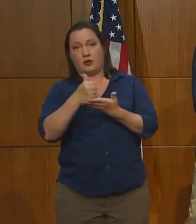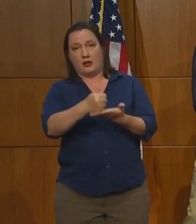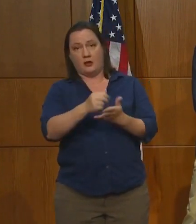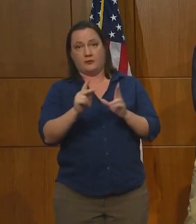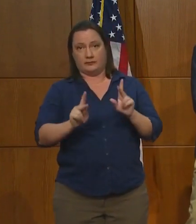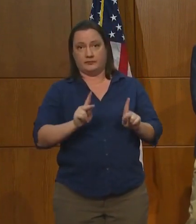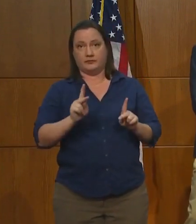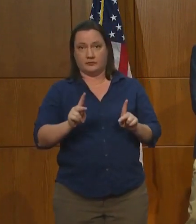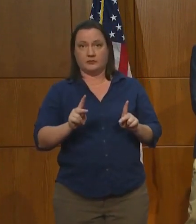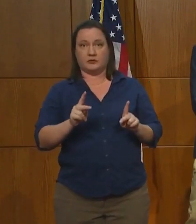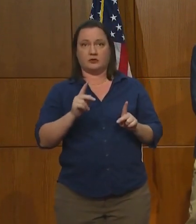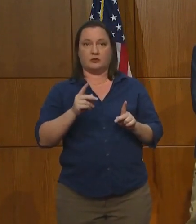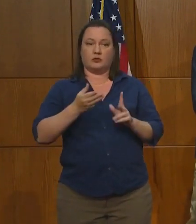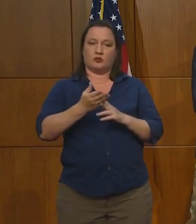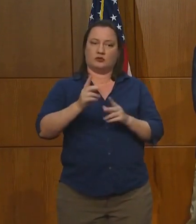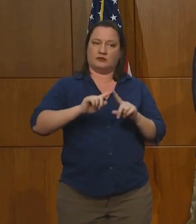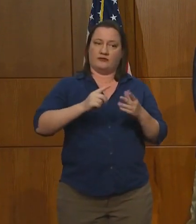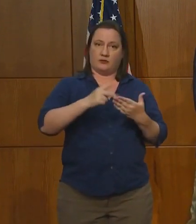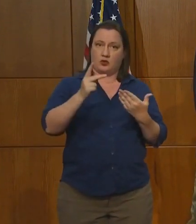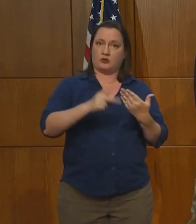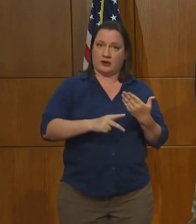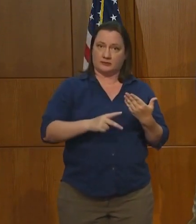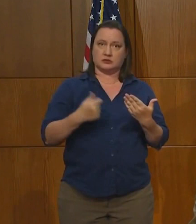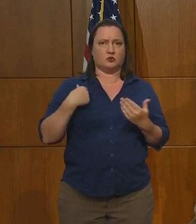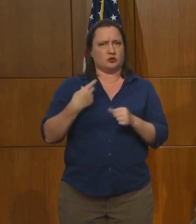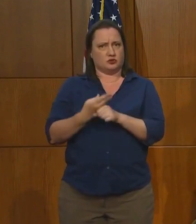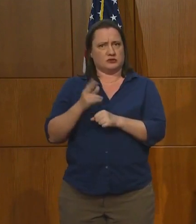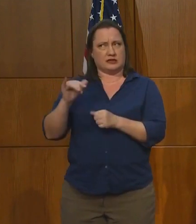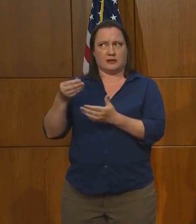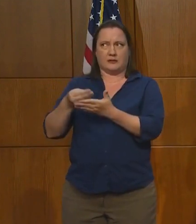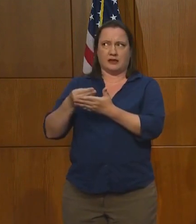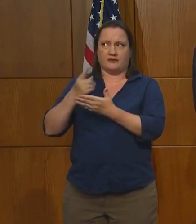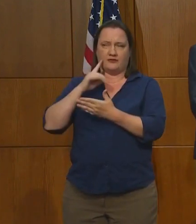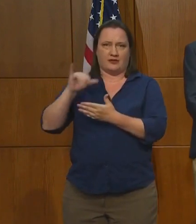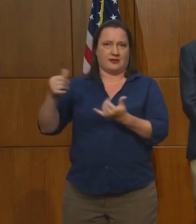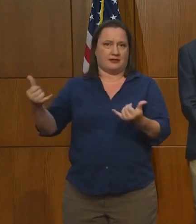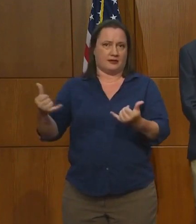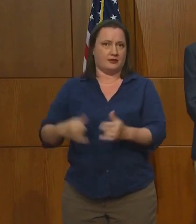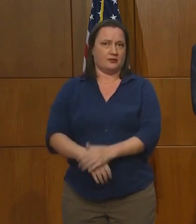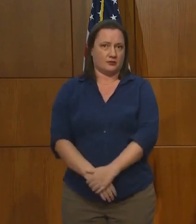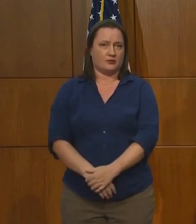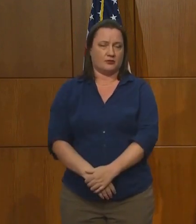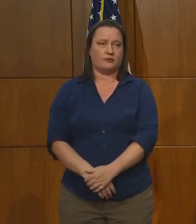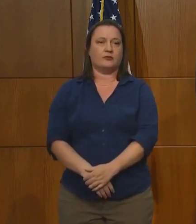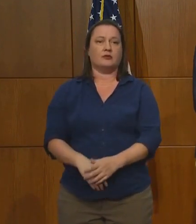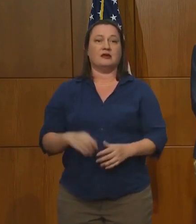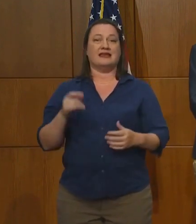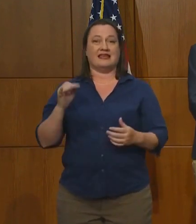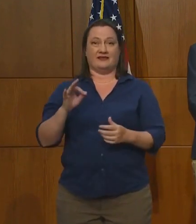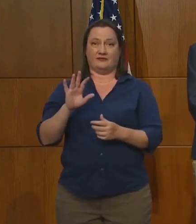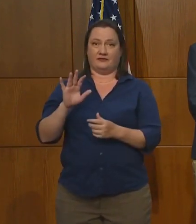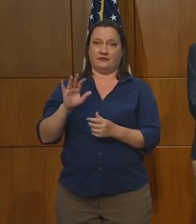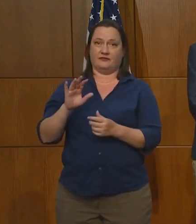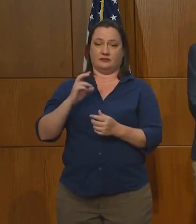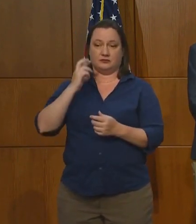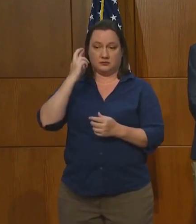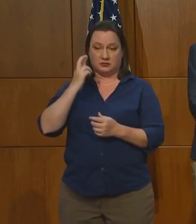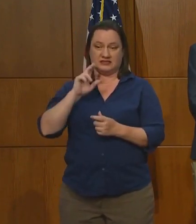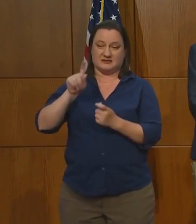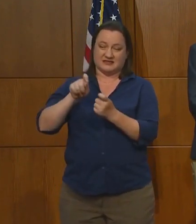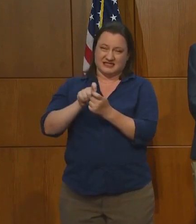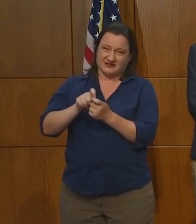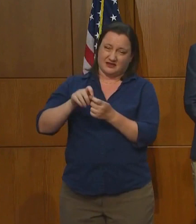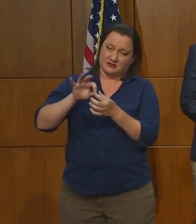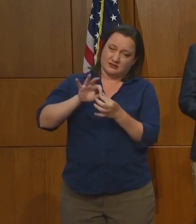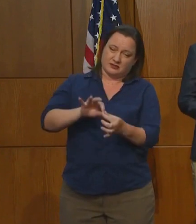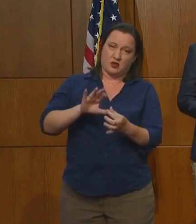people win those programs, and that's what the money is being used for. So it is, as long as specifically related to the COVID-19 outbreak,